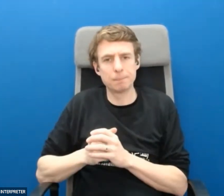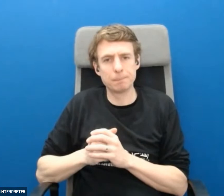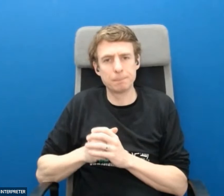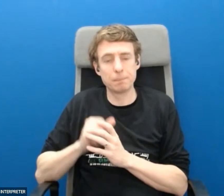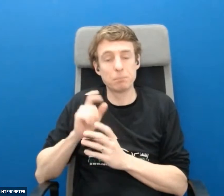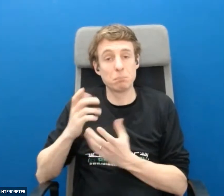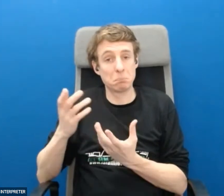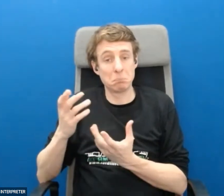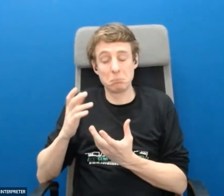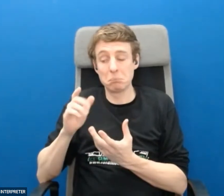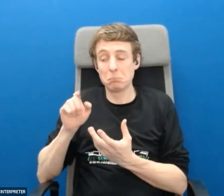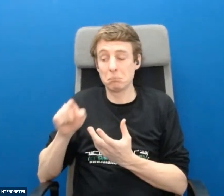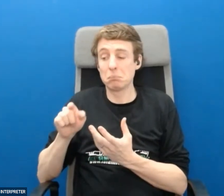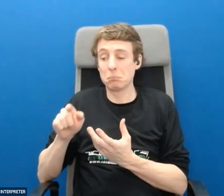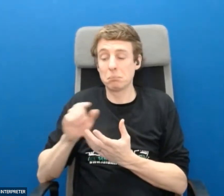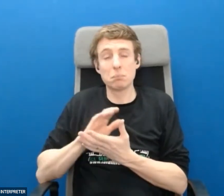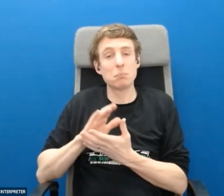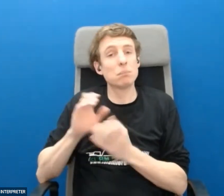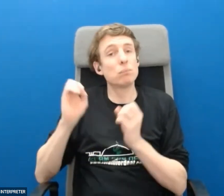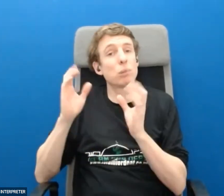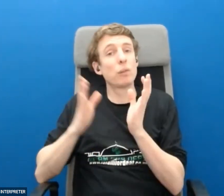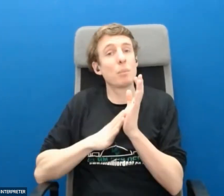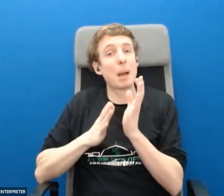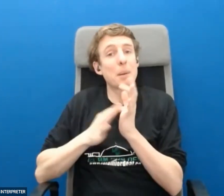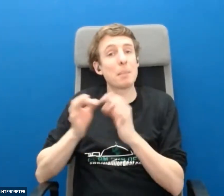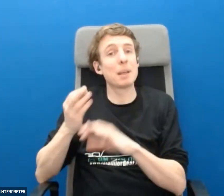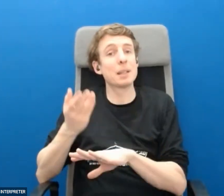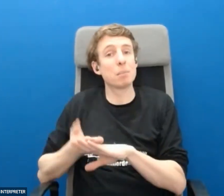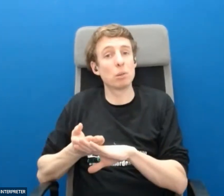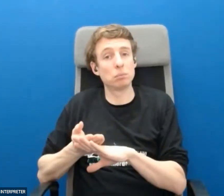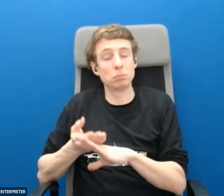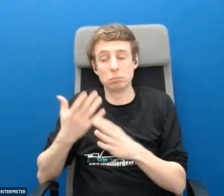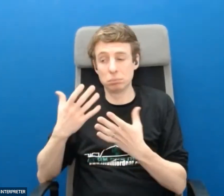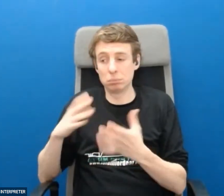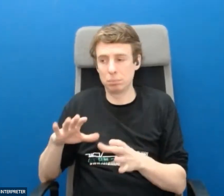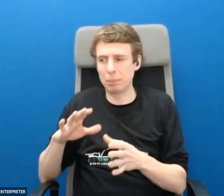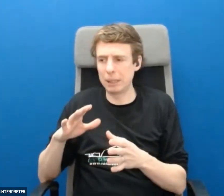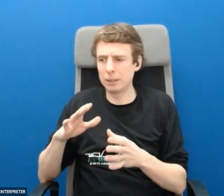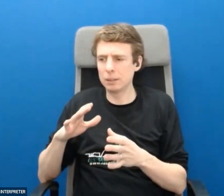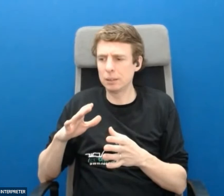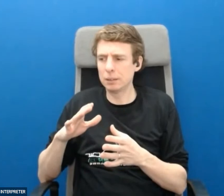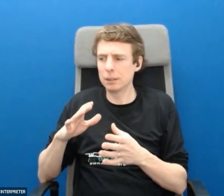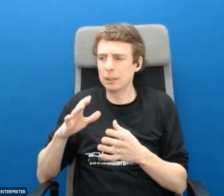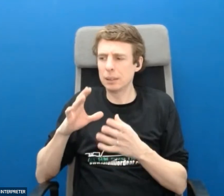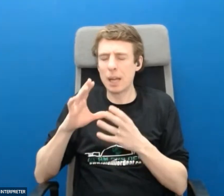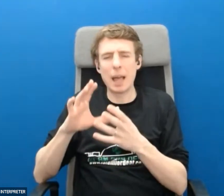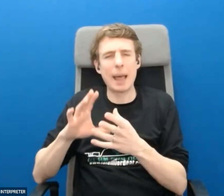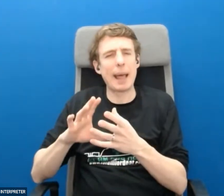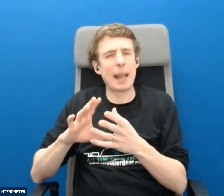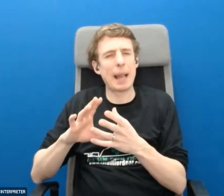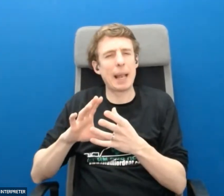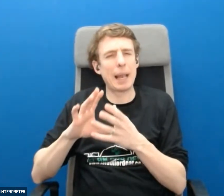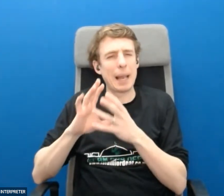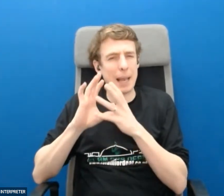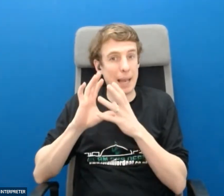this statement, give life to that which you have created. It links creation to